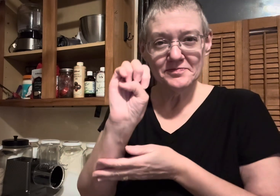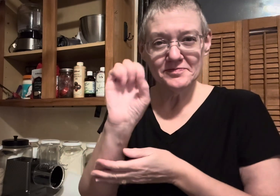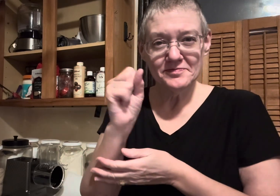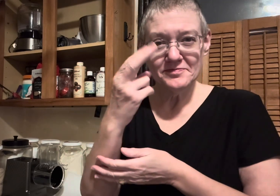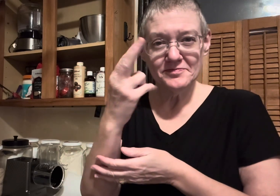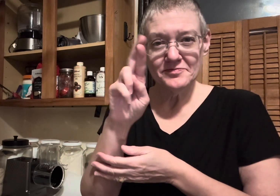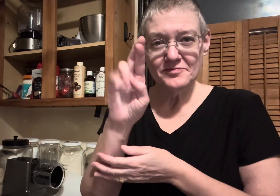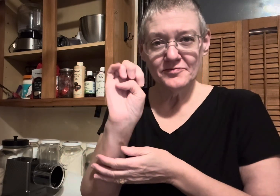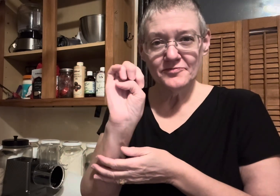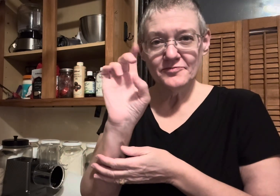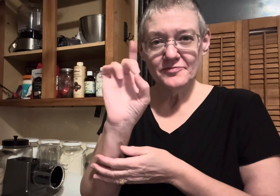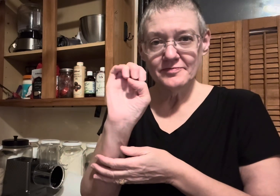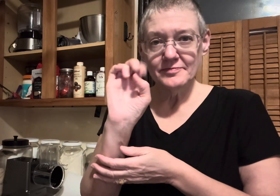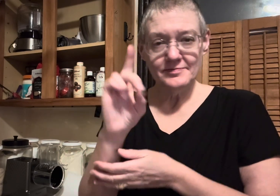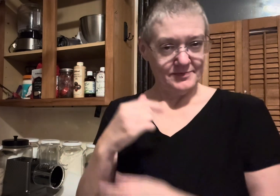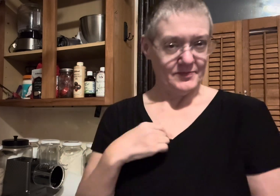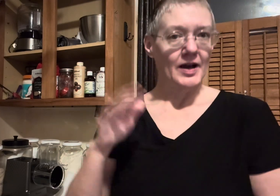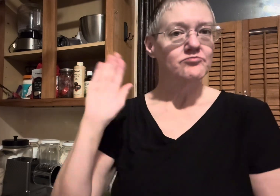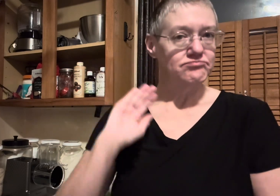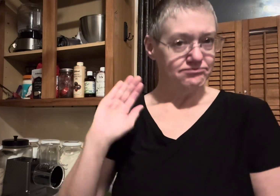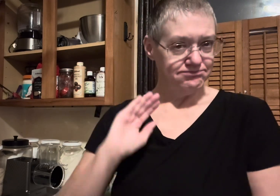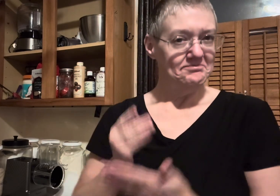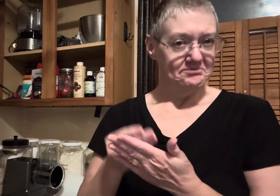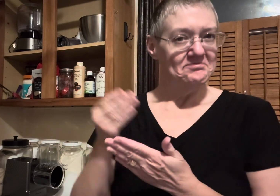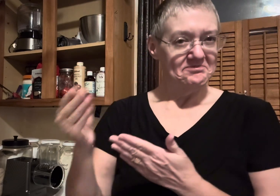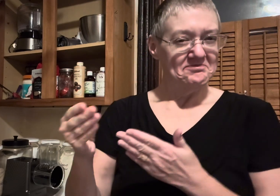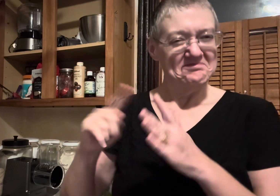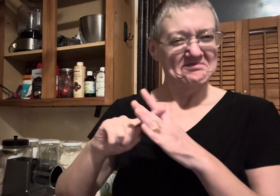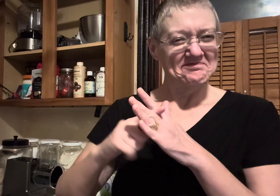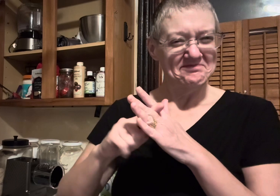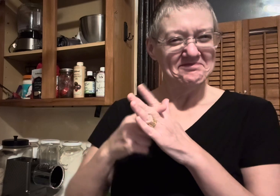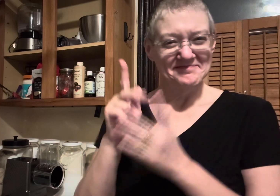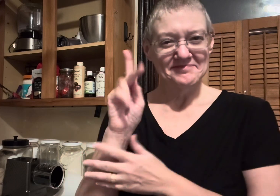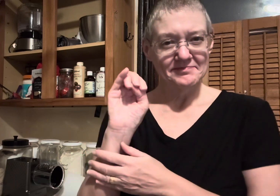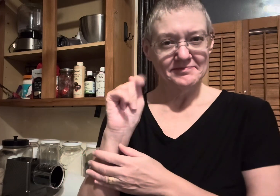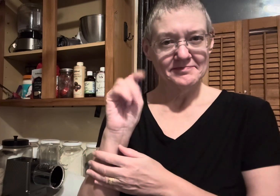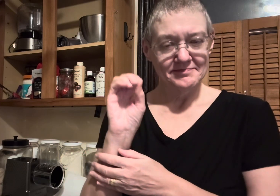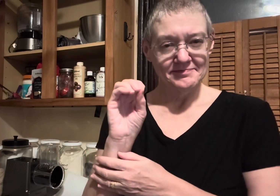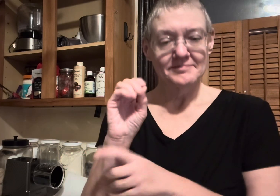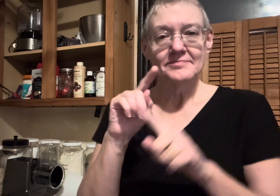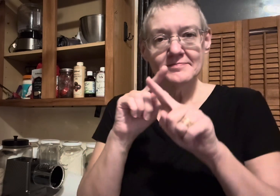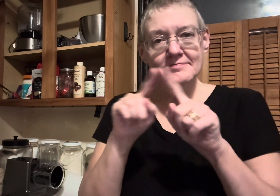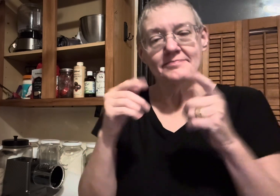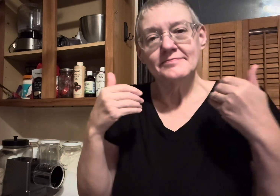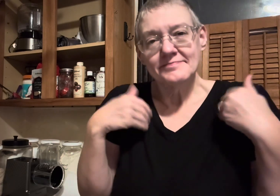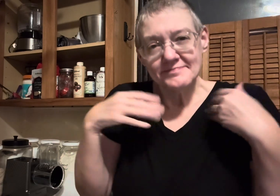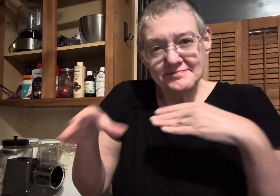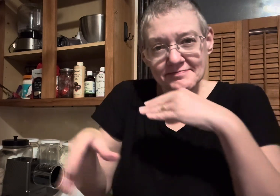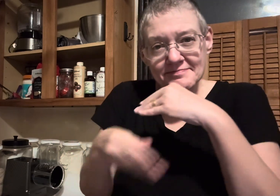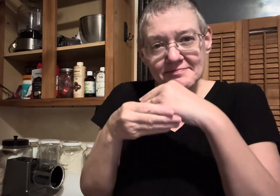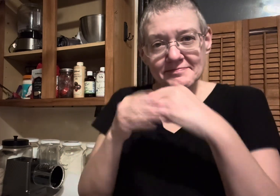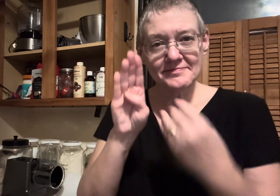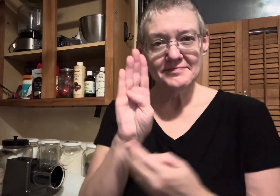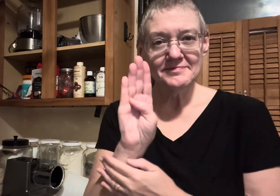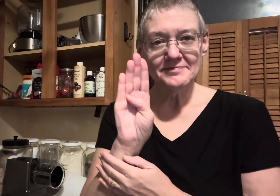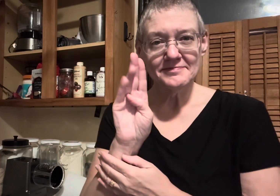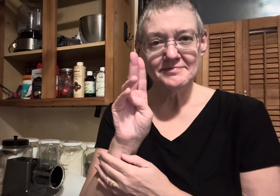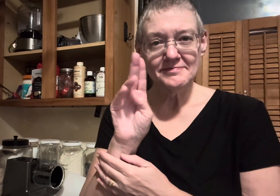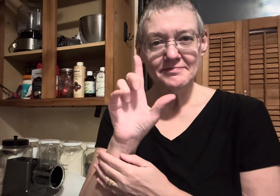You can buy it pre-shredded, and I used to do that when we first started keto, but it has